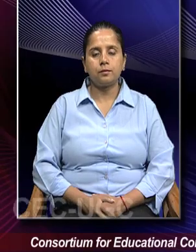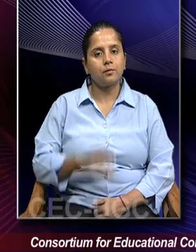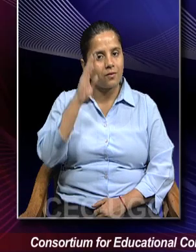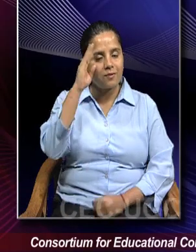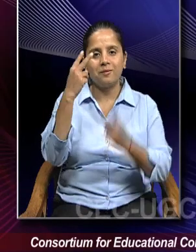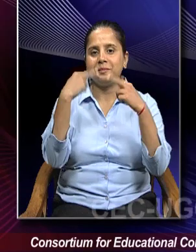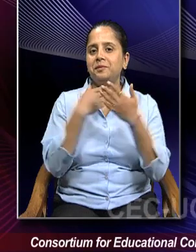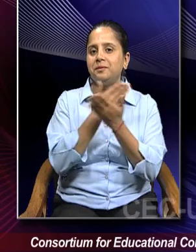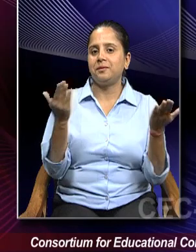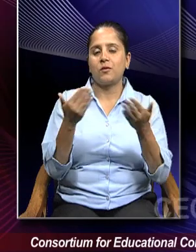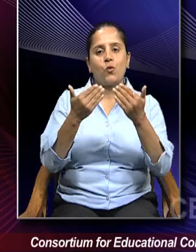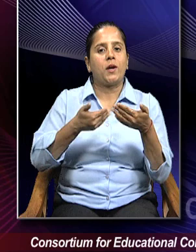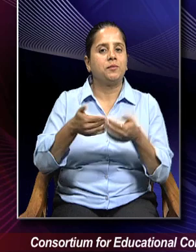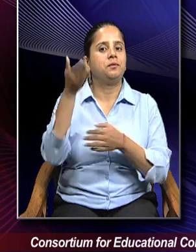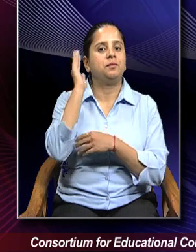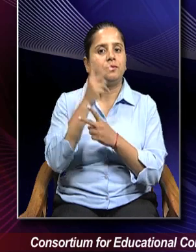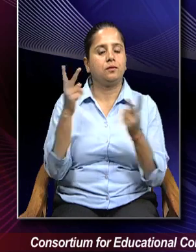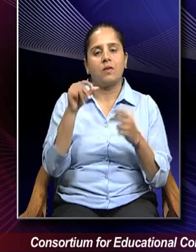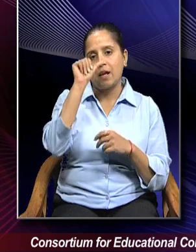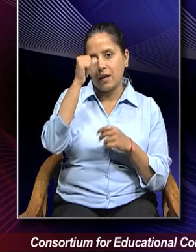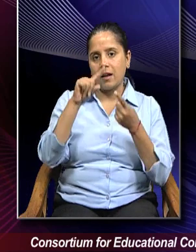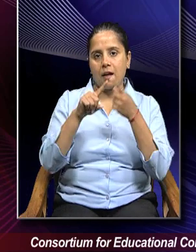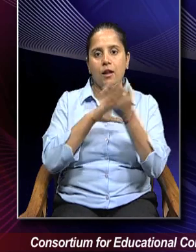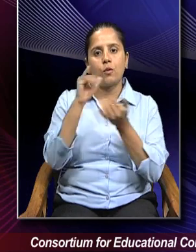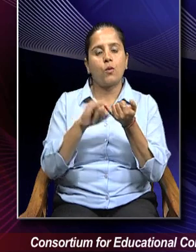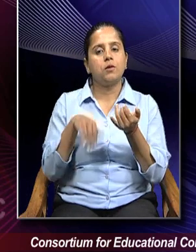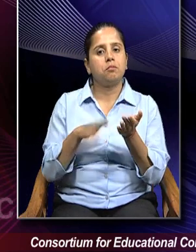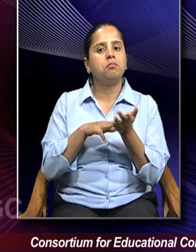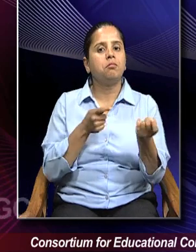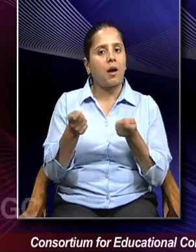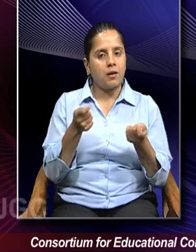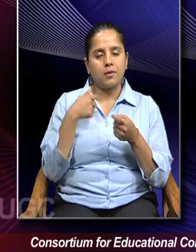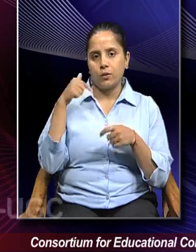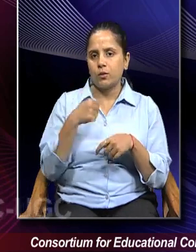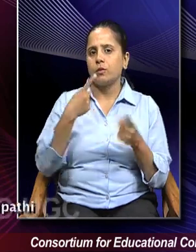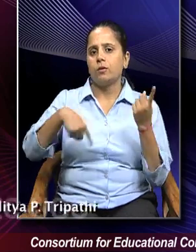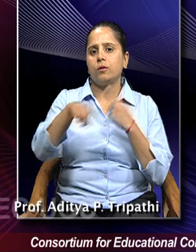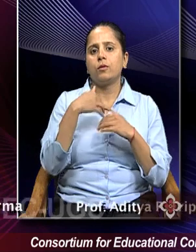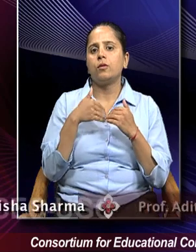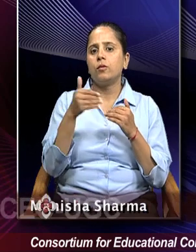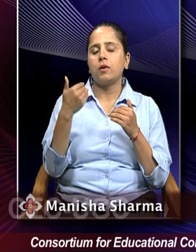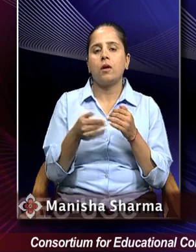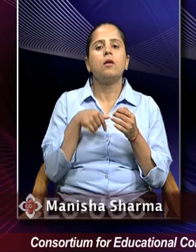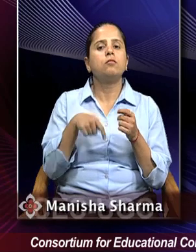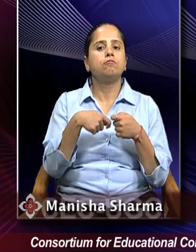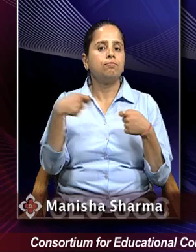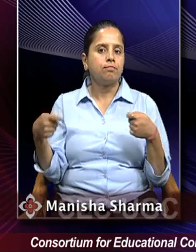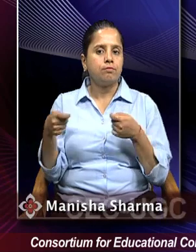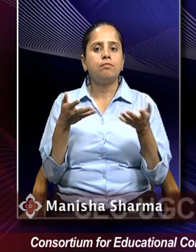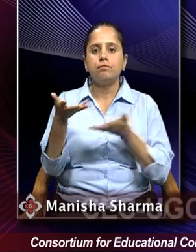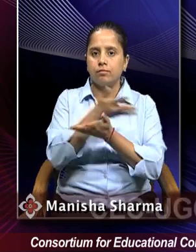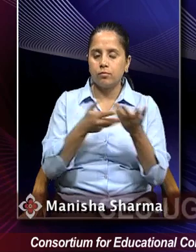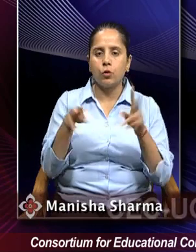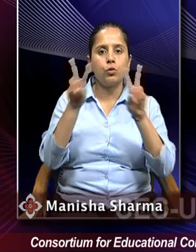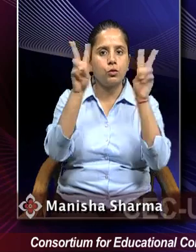Hello viewers, welcome to our lecture series on Indian ethos in management, and today we are going to extend our discussion on